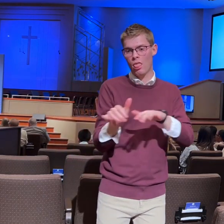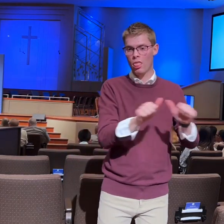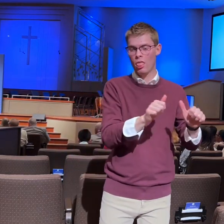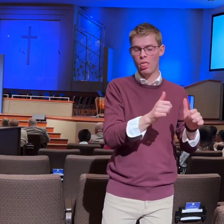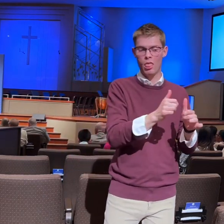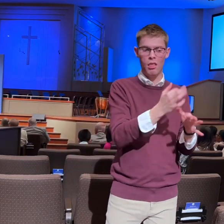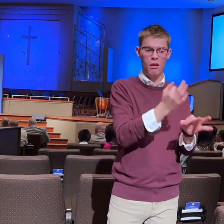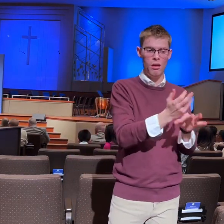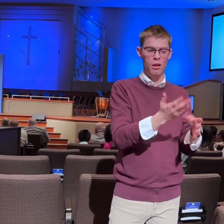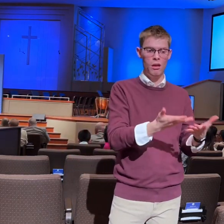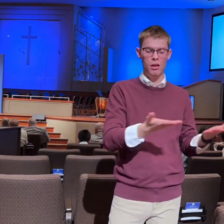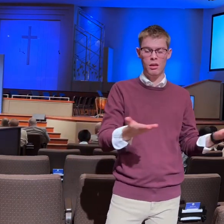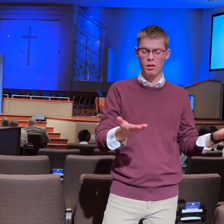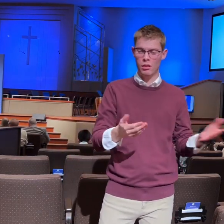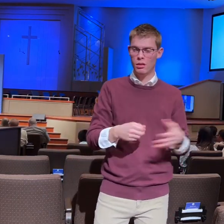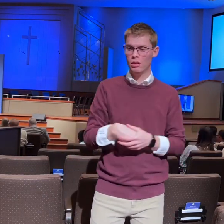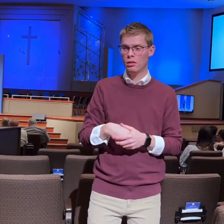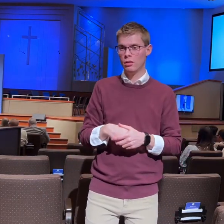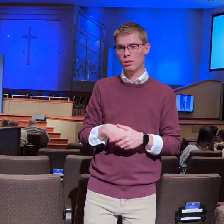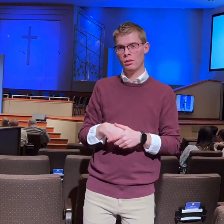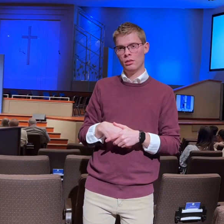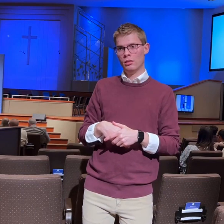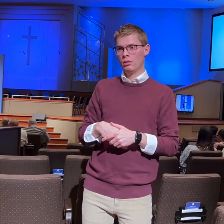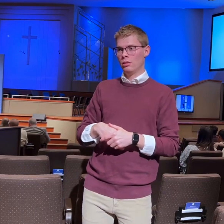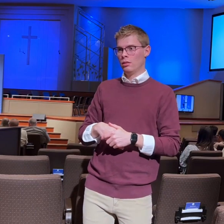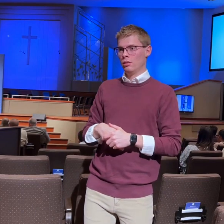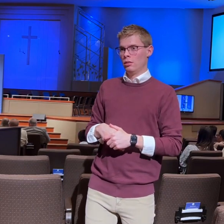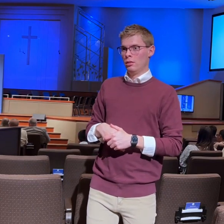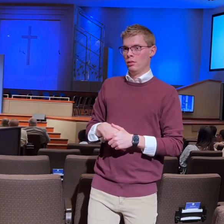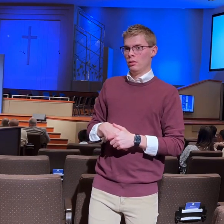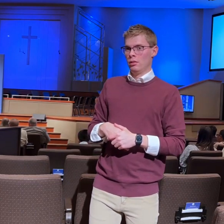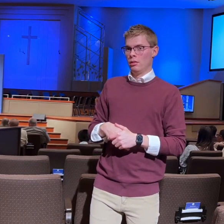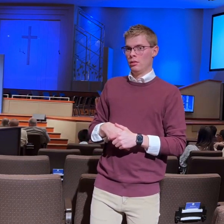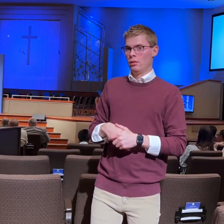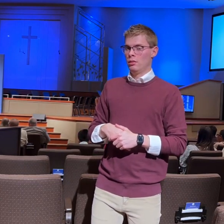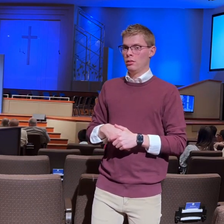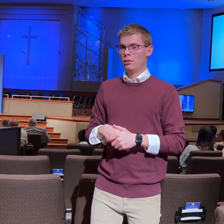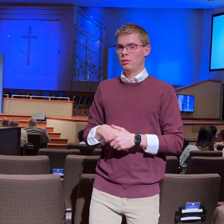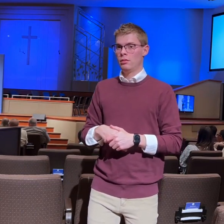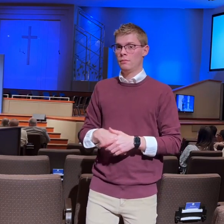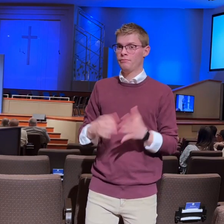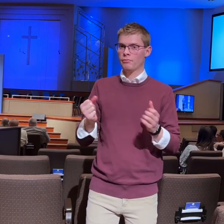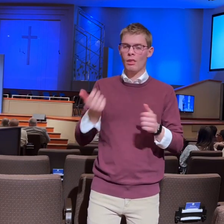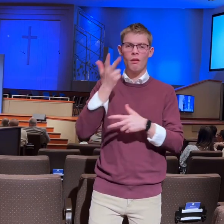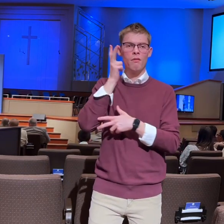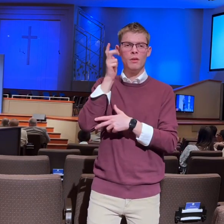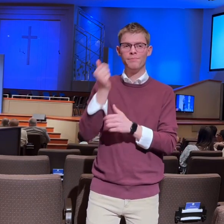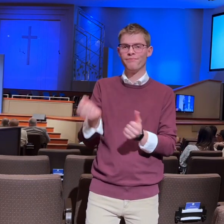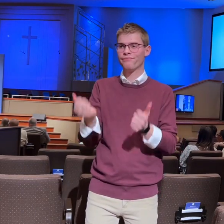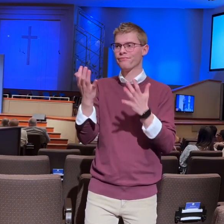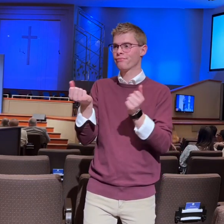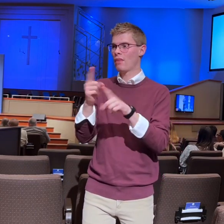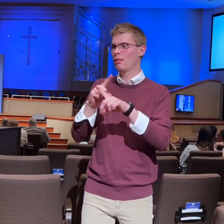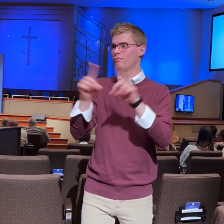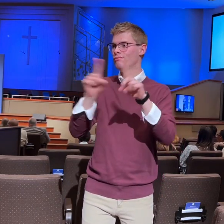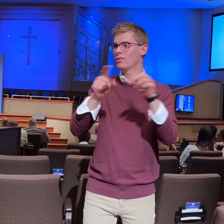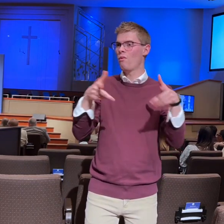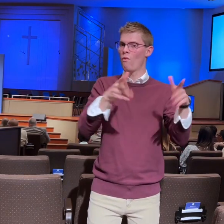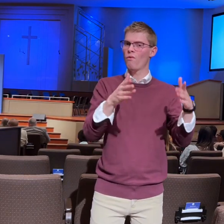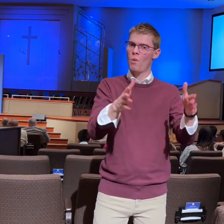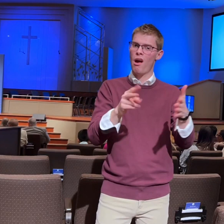verse in a lot of different contexts, but I think you're very safe in the context of saying that the only thing that really